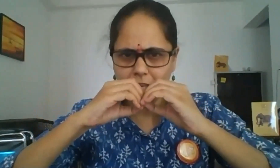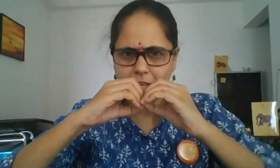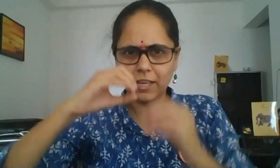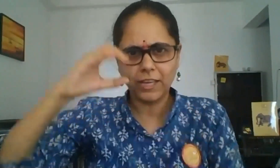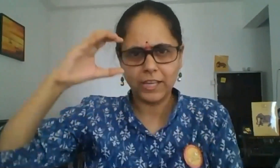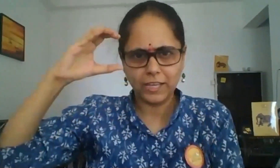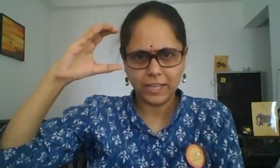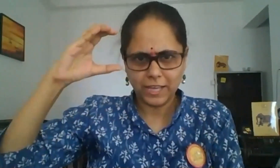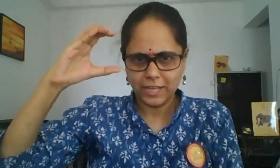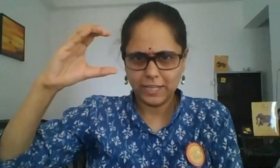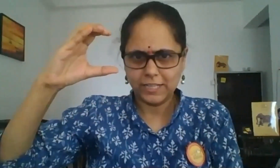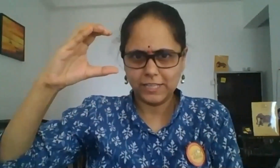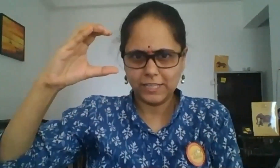B,